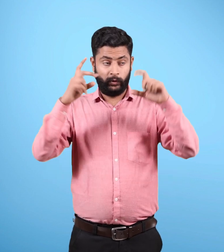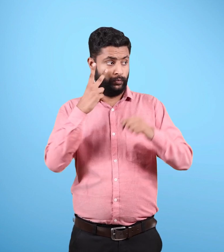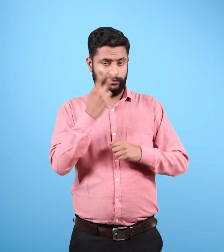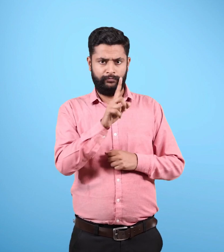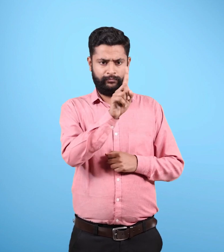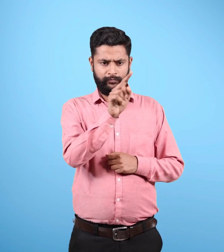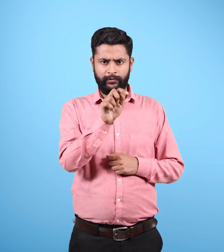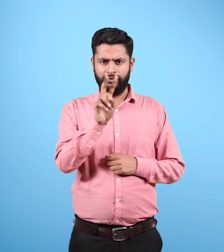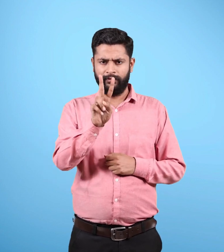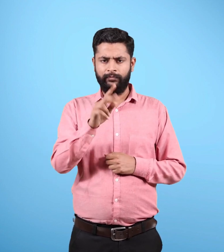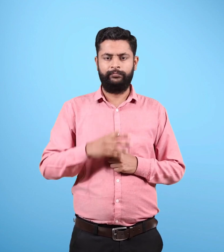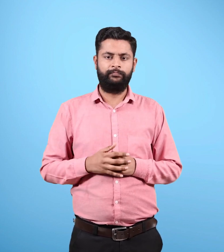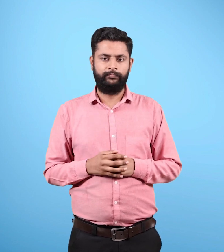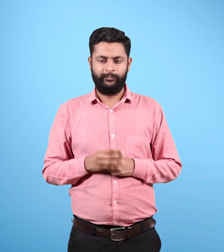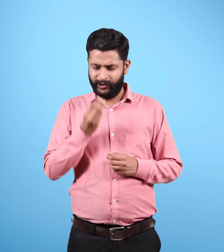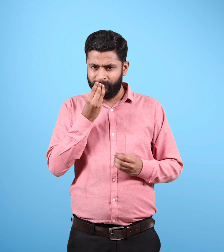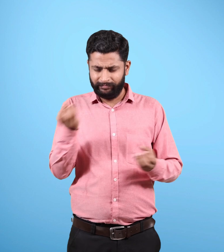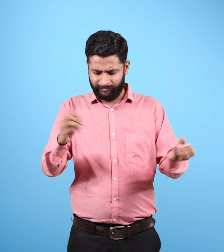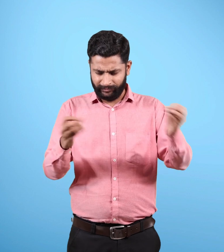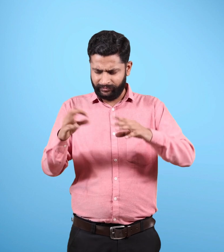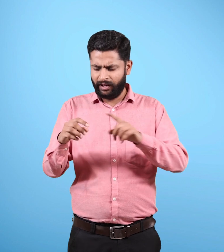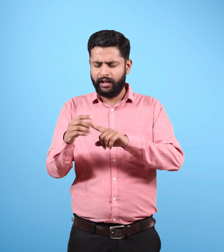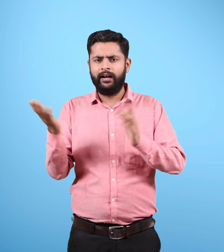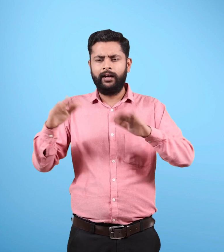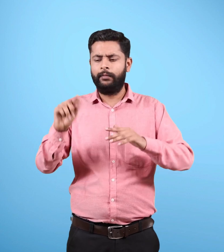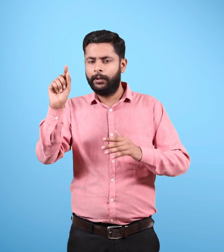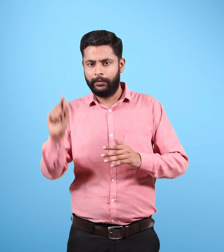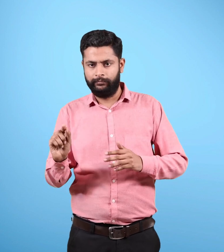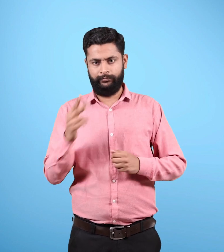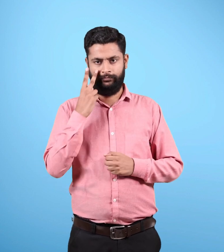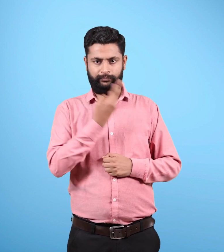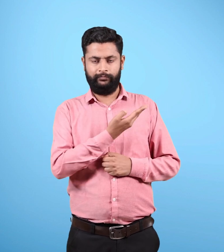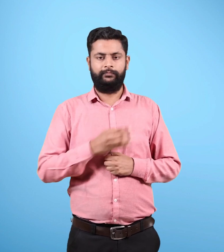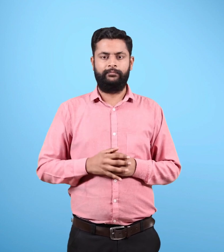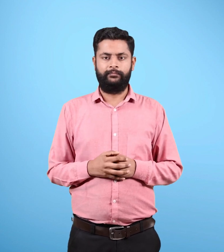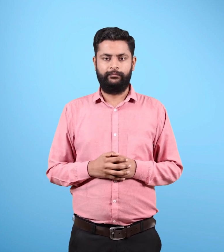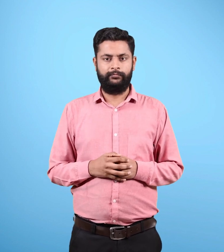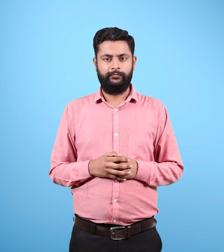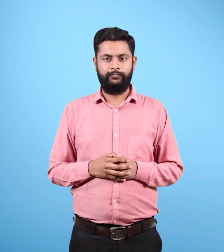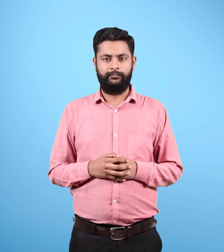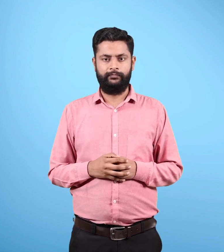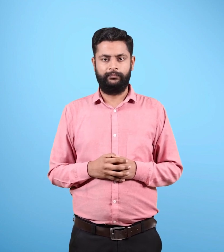Figure 1.2 shows sources of food ingredients.